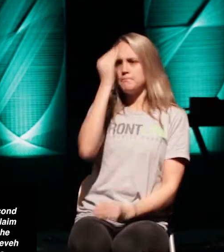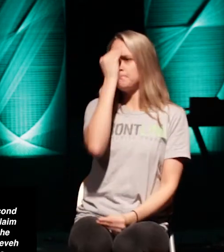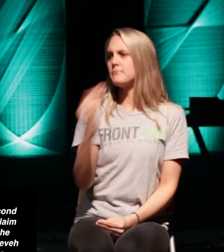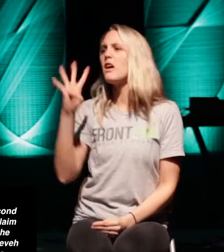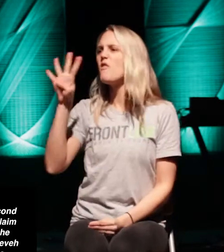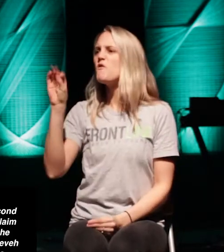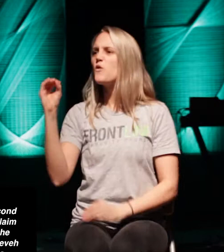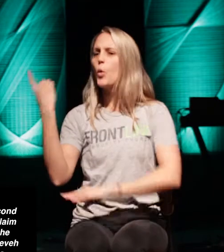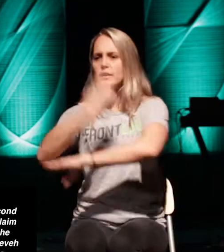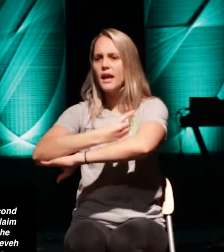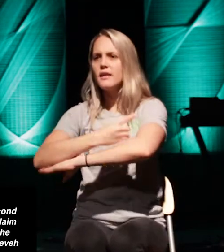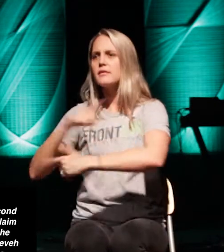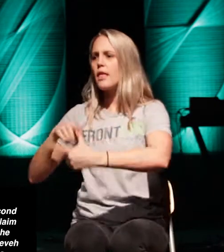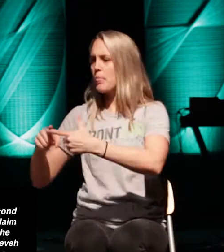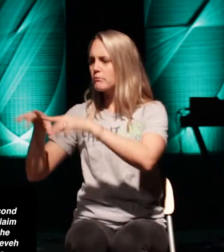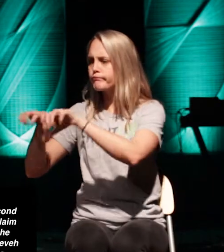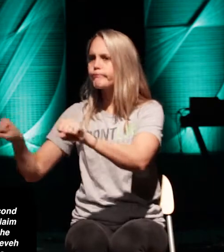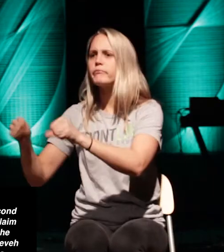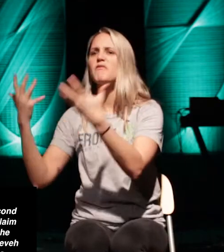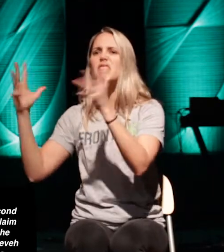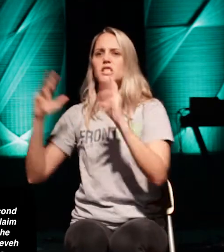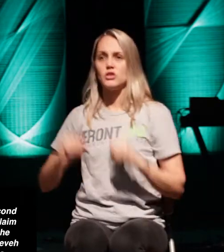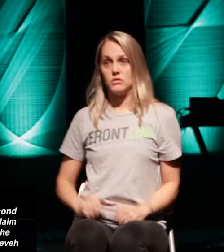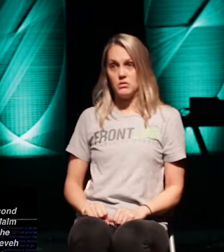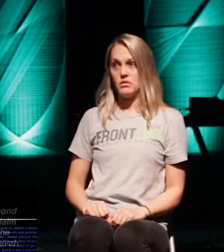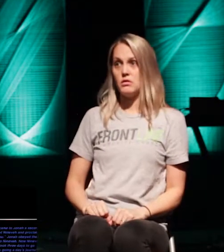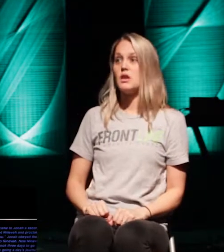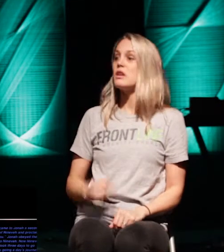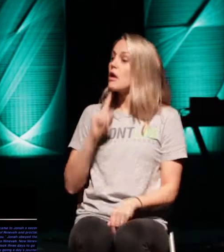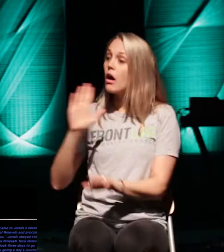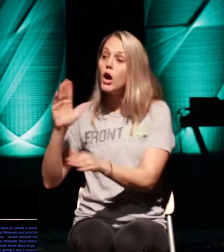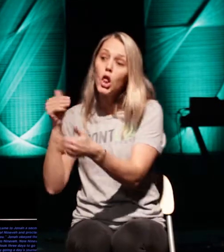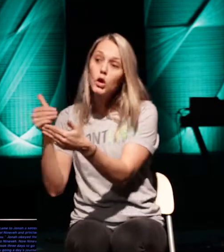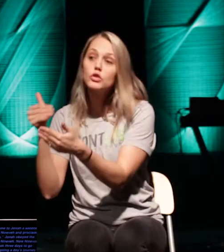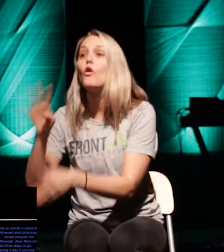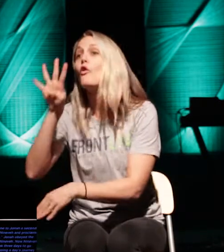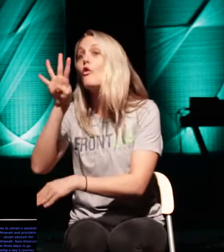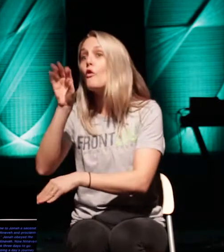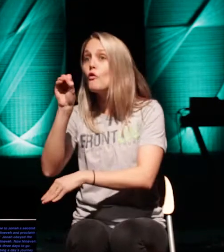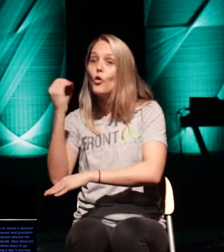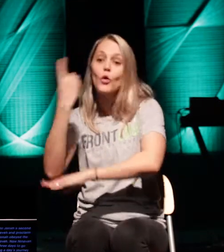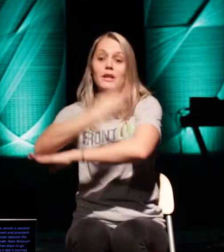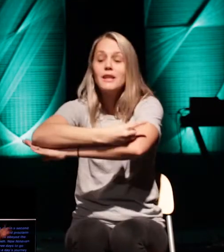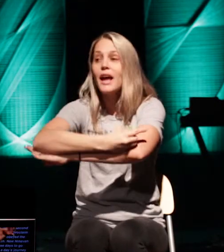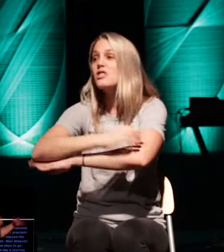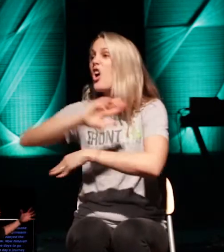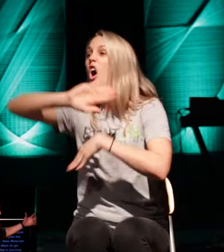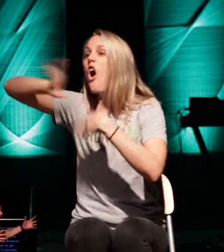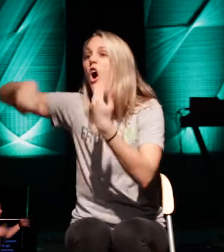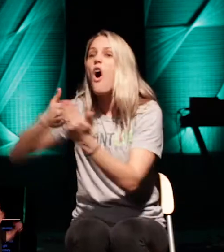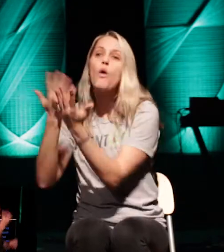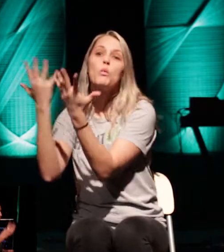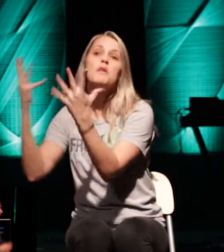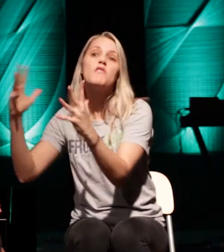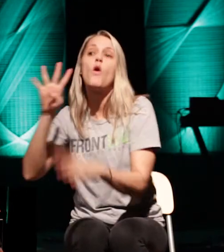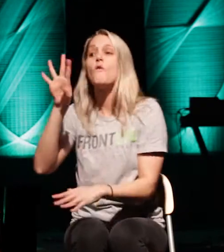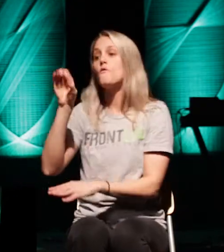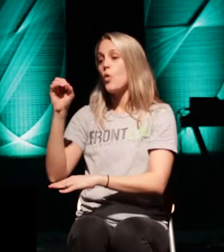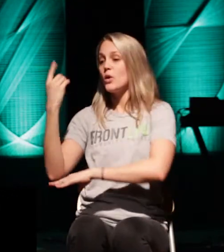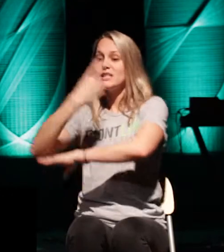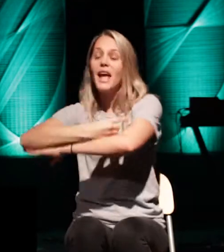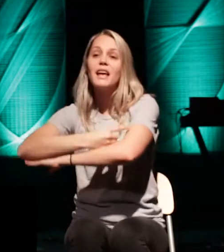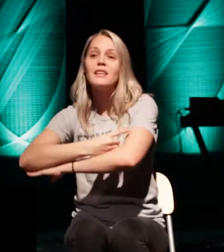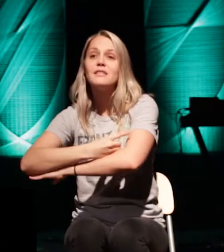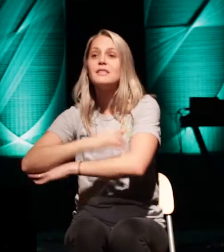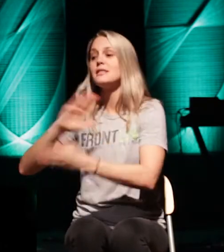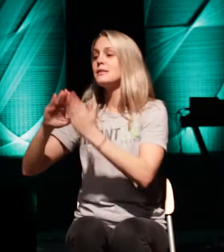set a countdown on my watch, so it just tells me every day we're getting closer. 40 more days. You're all going to be gone. The city's going to be mine. 40 more days.